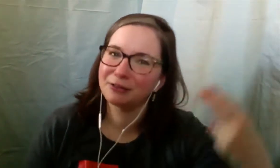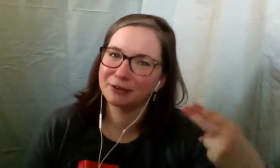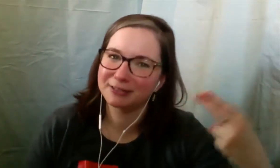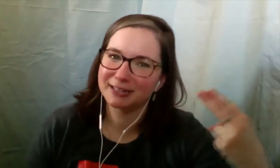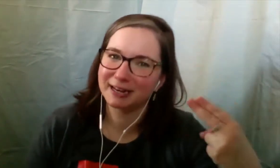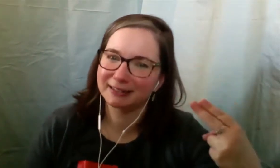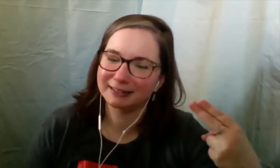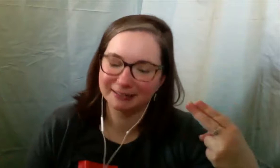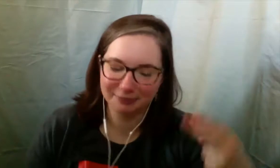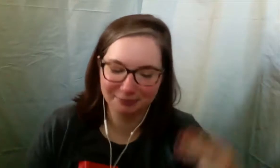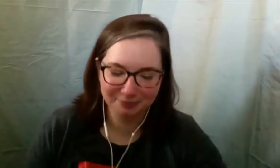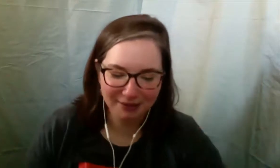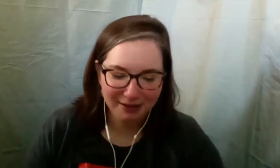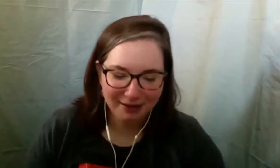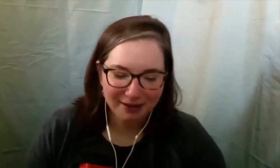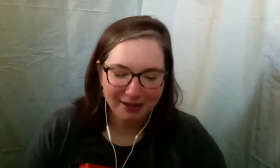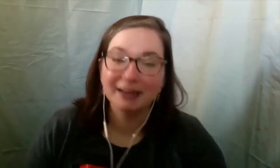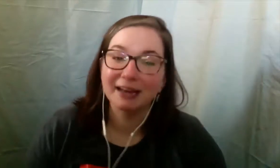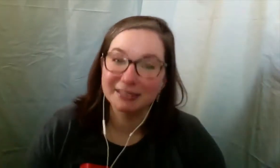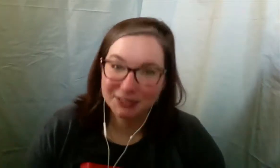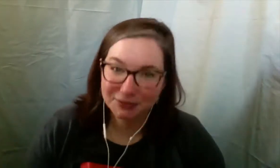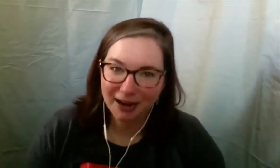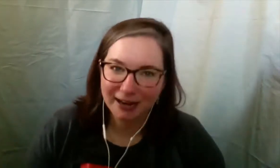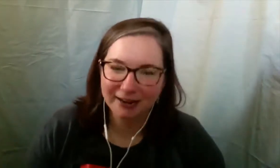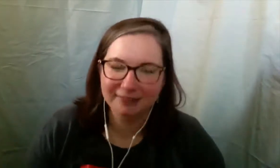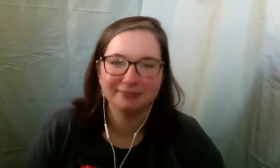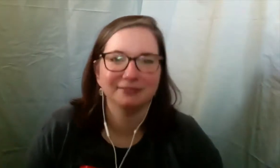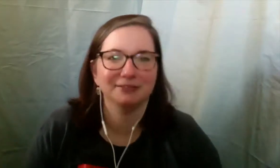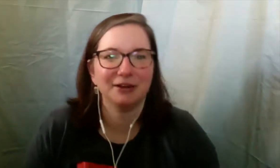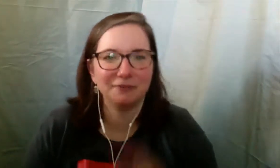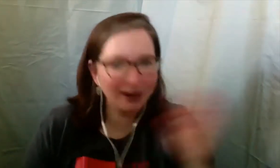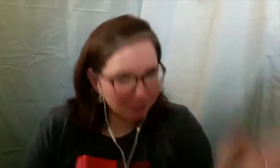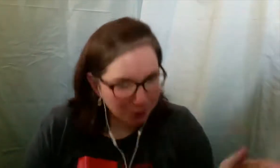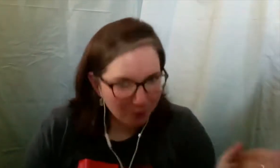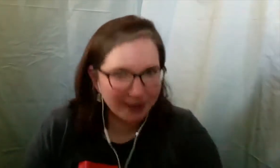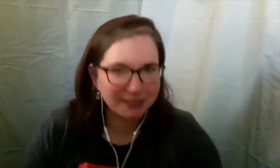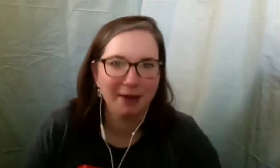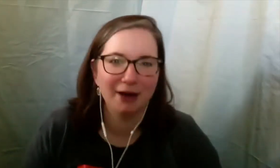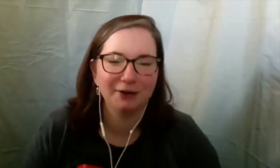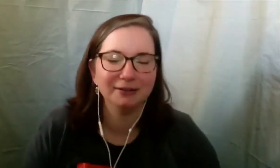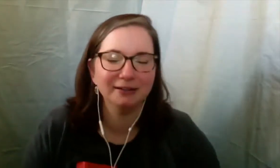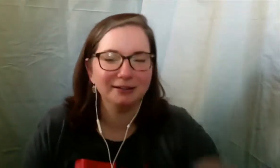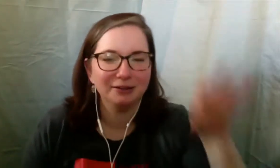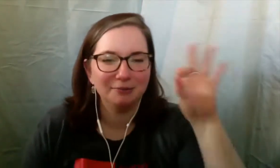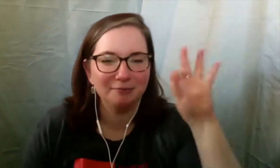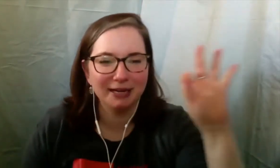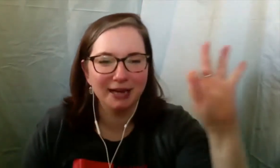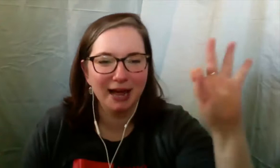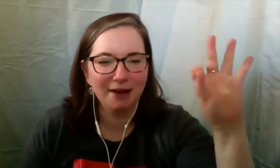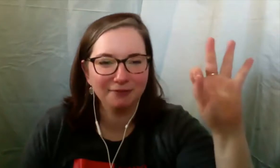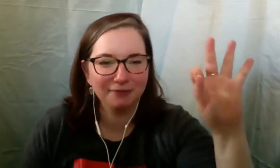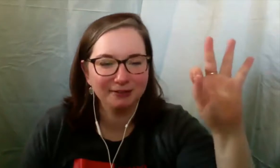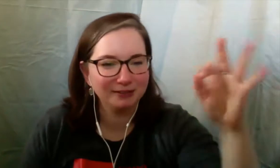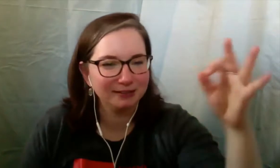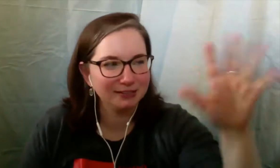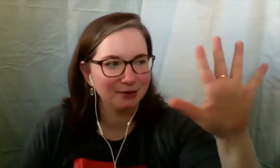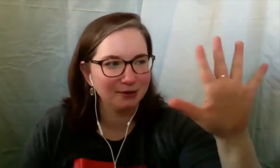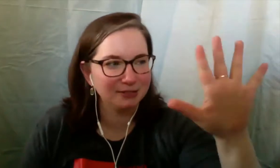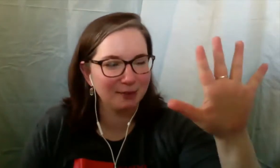Thursday. And next is Friday. Now Friday, we go back to the pattern, make an F. So dominant